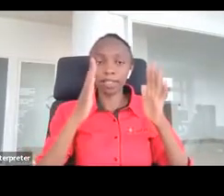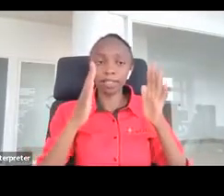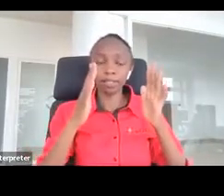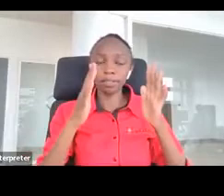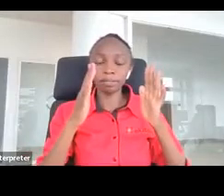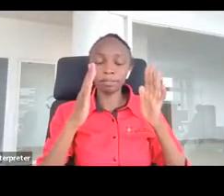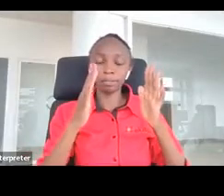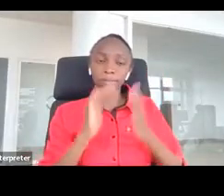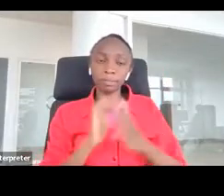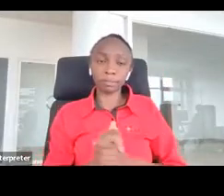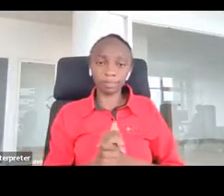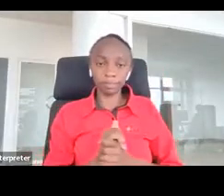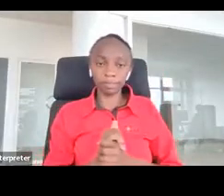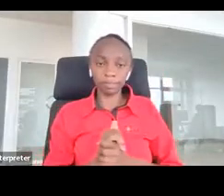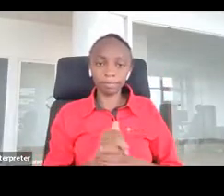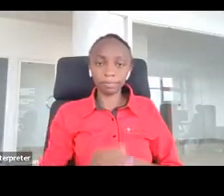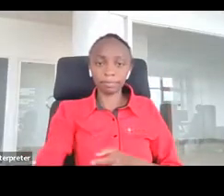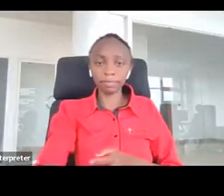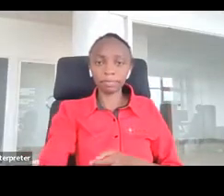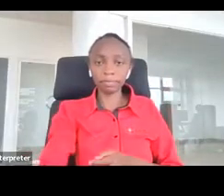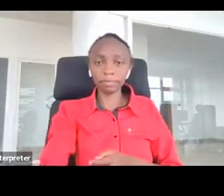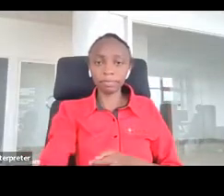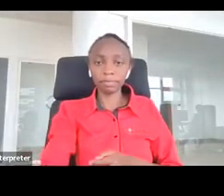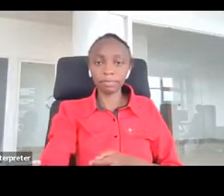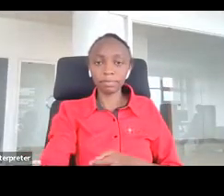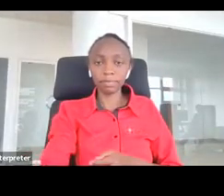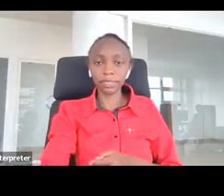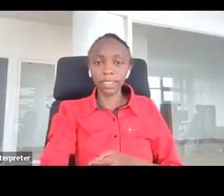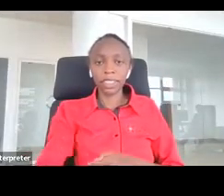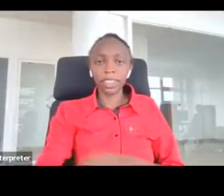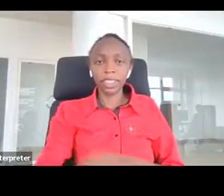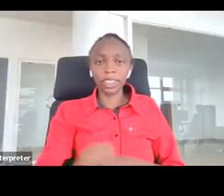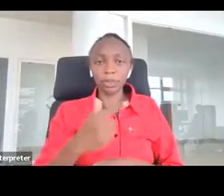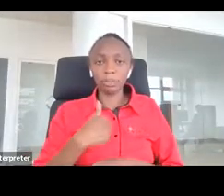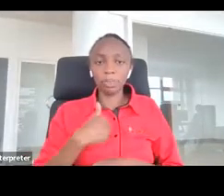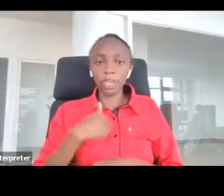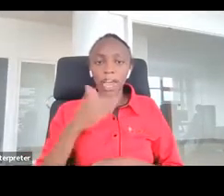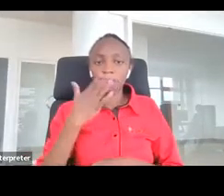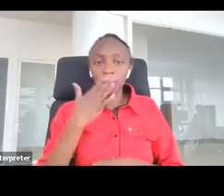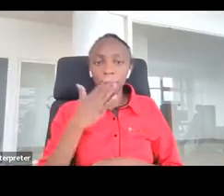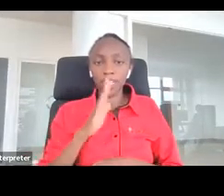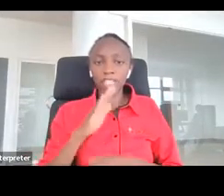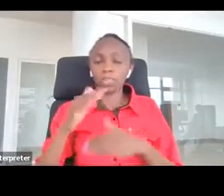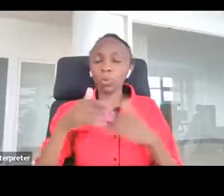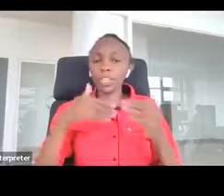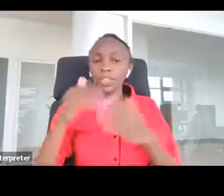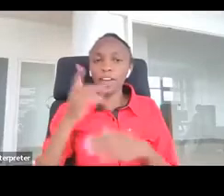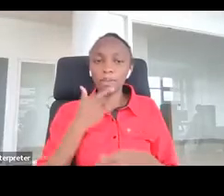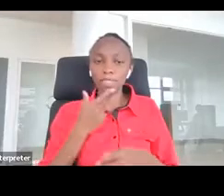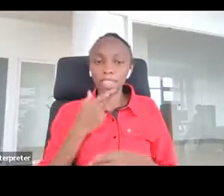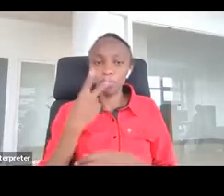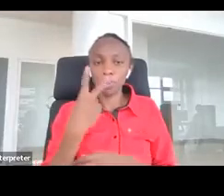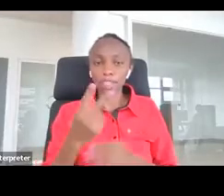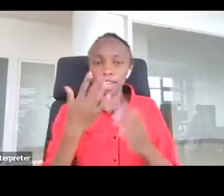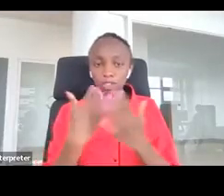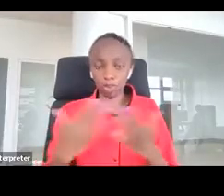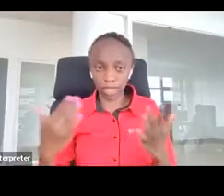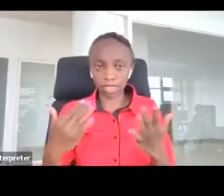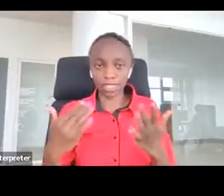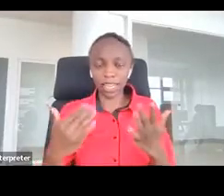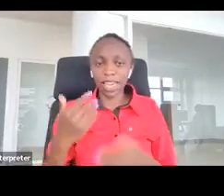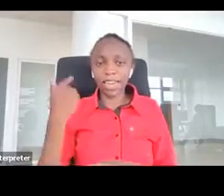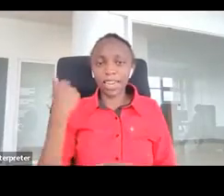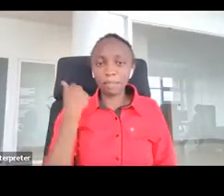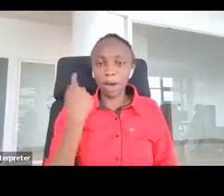Well, I'll finish what I'm saying here with two things. One, I want to share with you